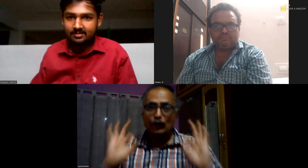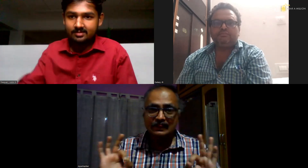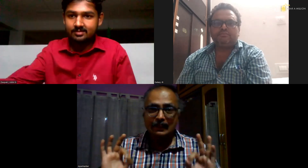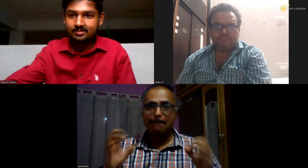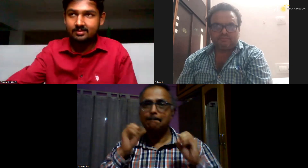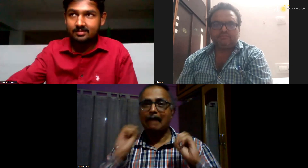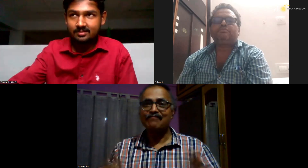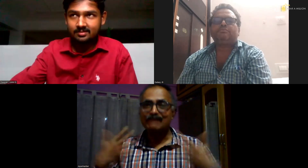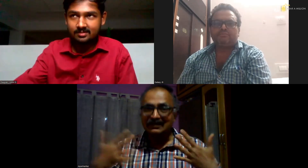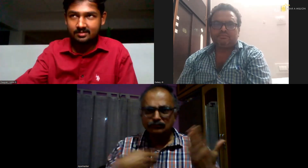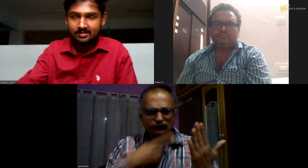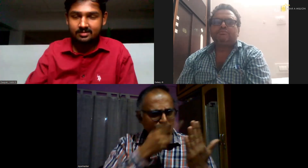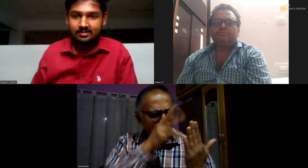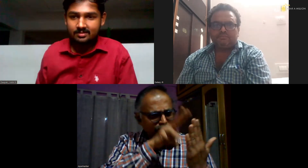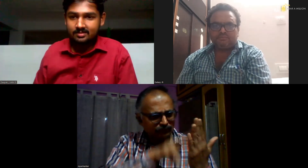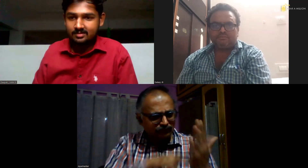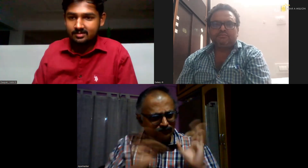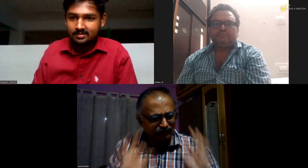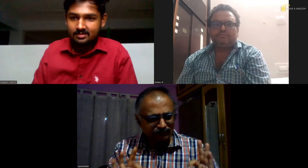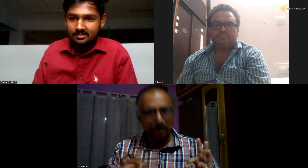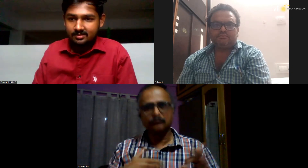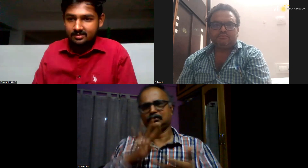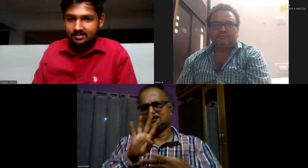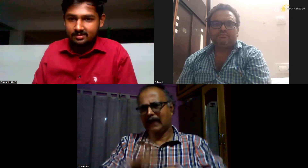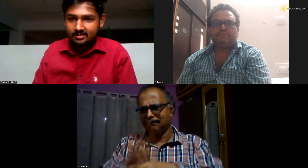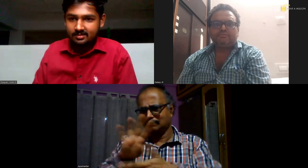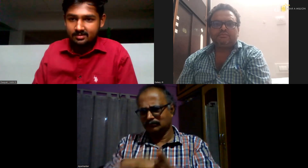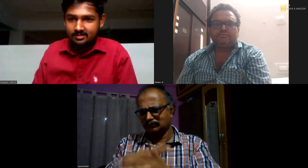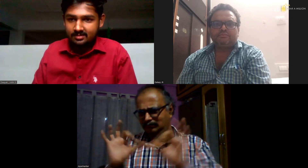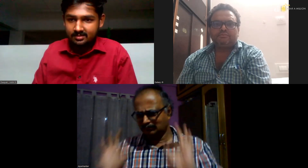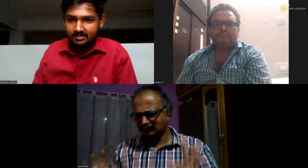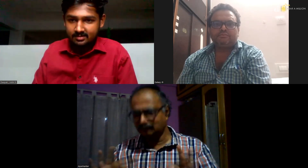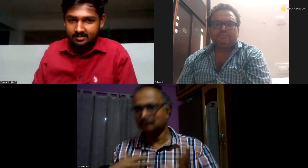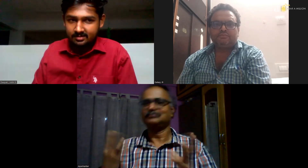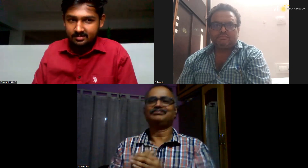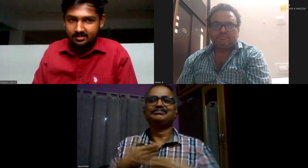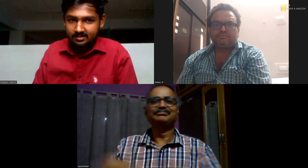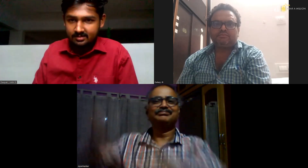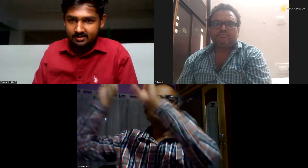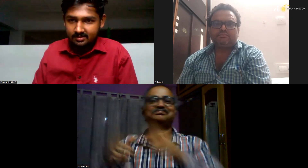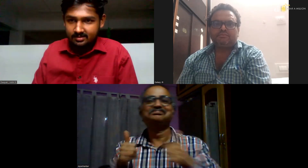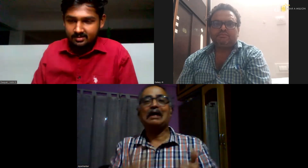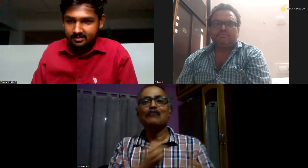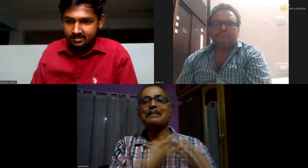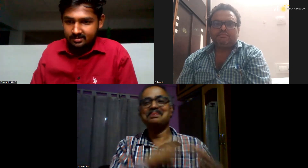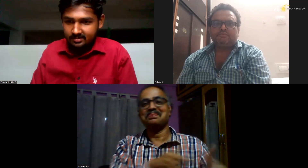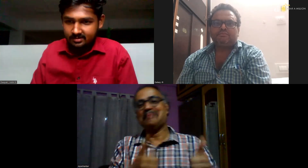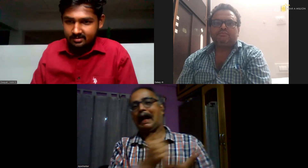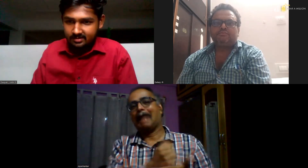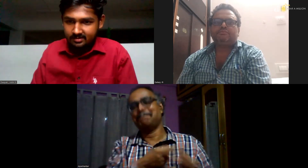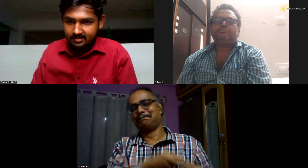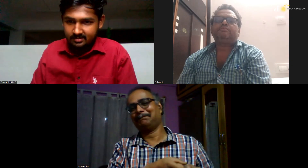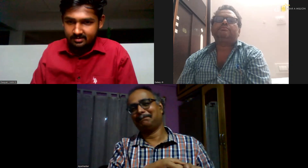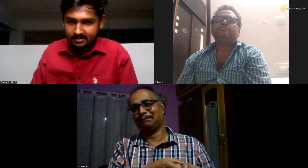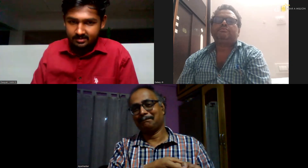Okay, so I also just collected the data about the weather as well. I framed the time